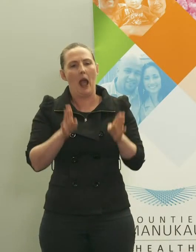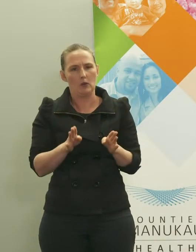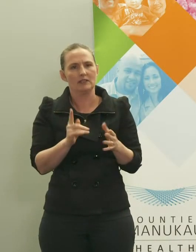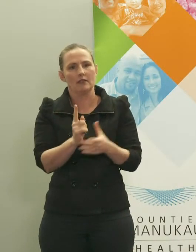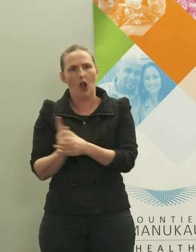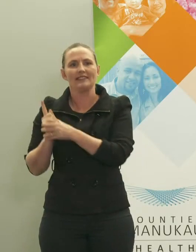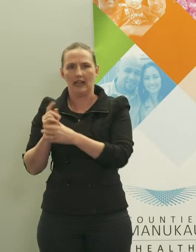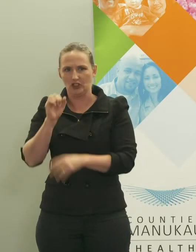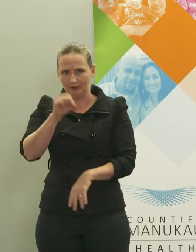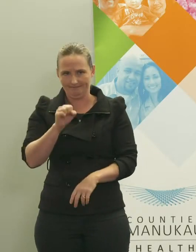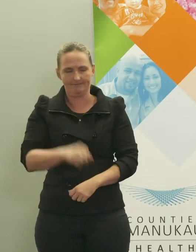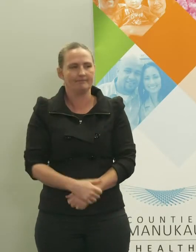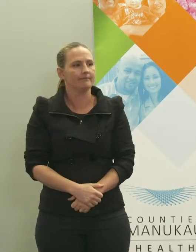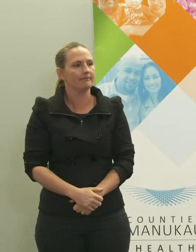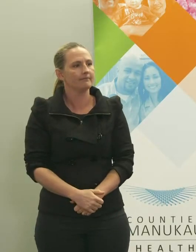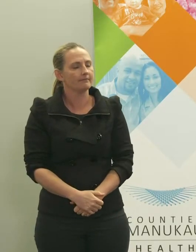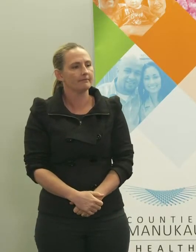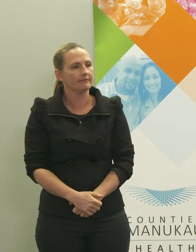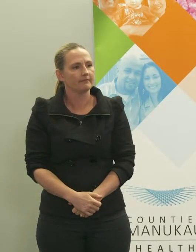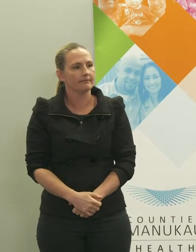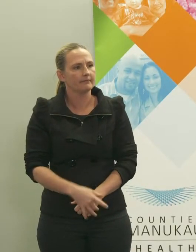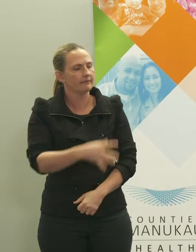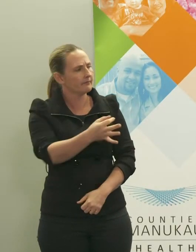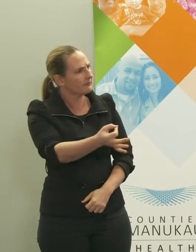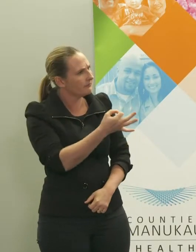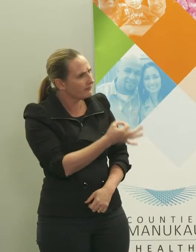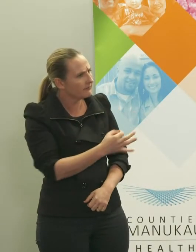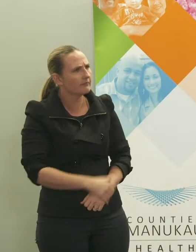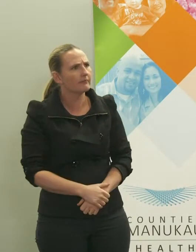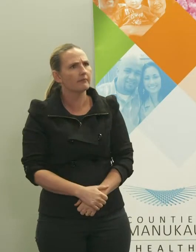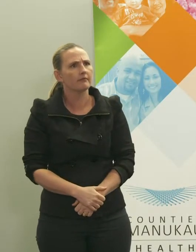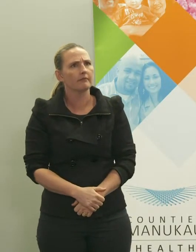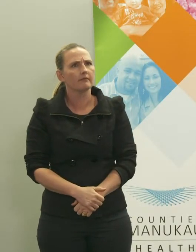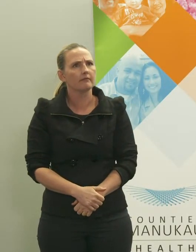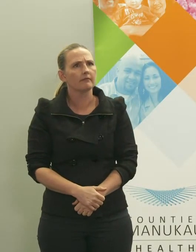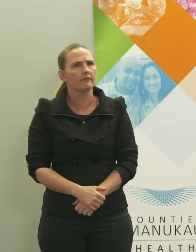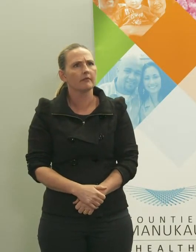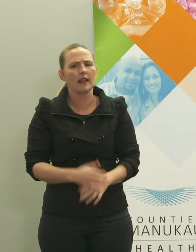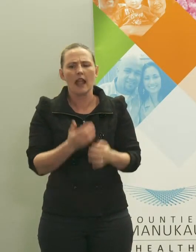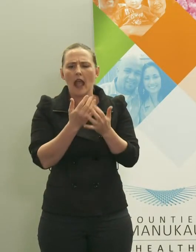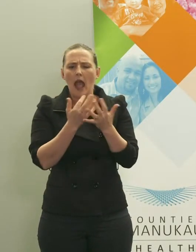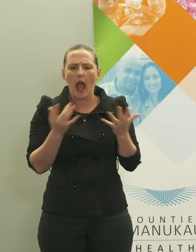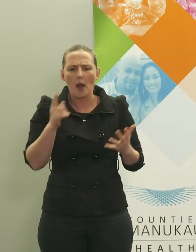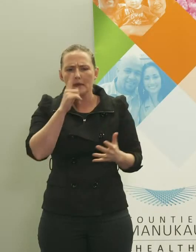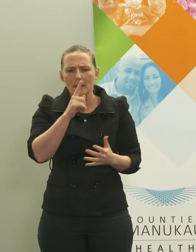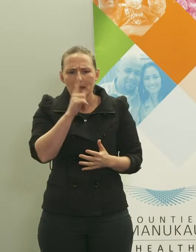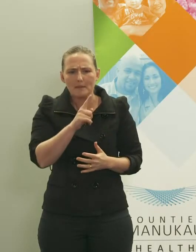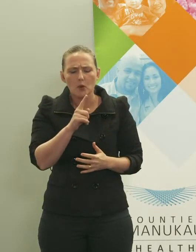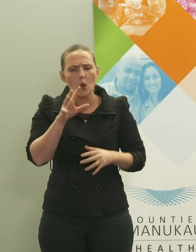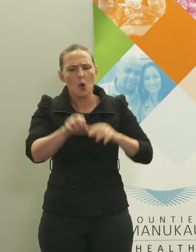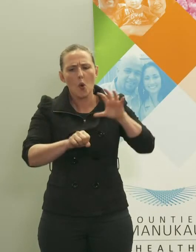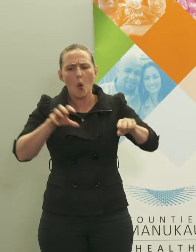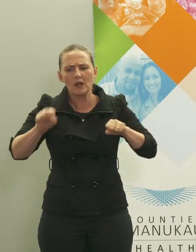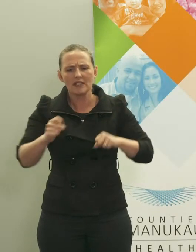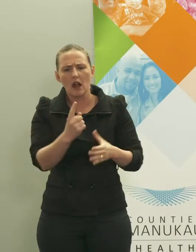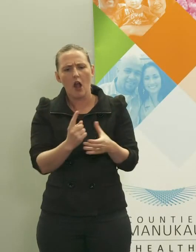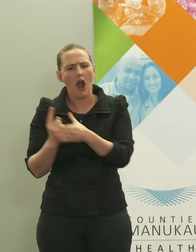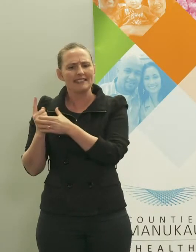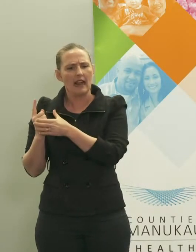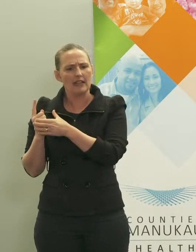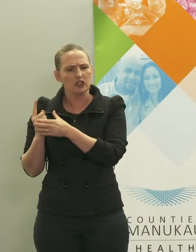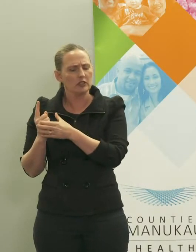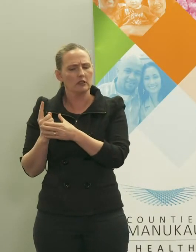cases in the community that were found within an isolation context rather than picked up at community testing? Because